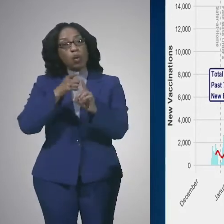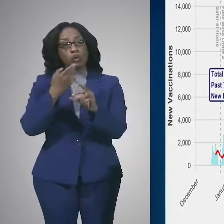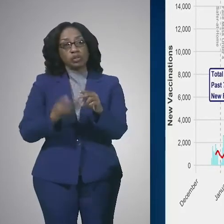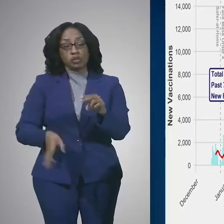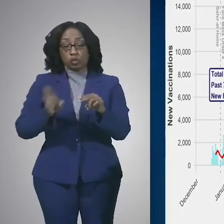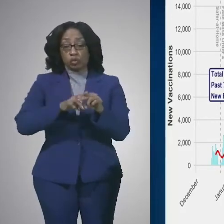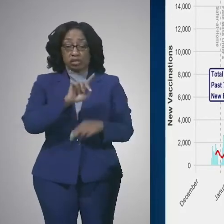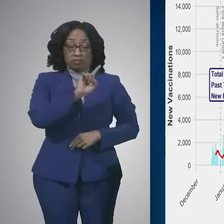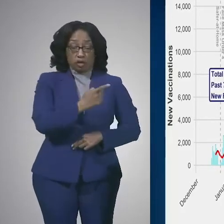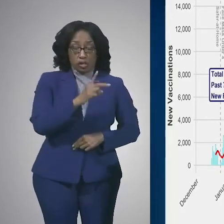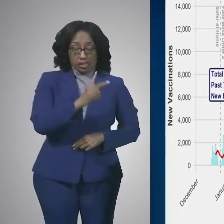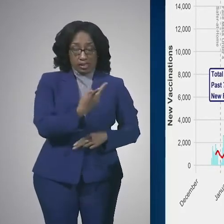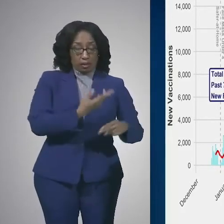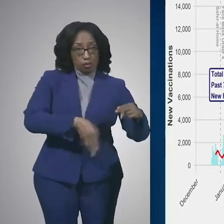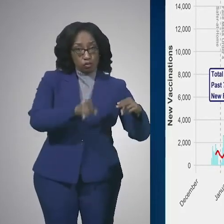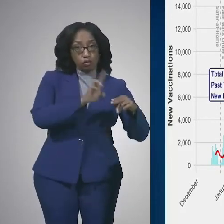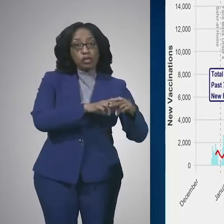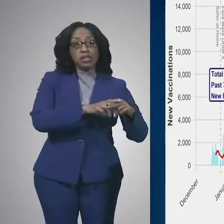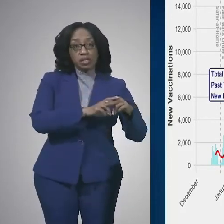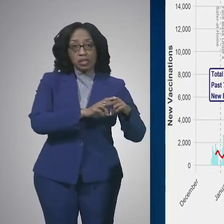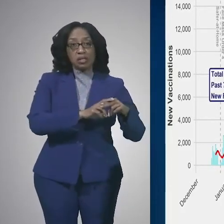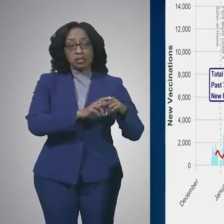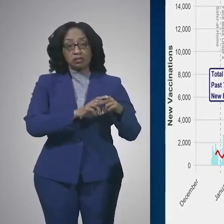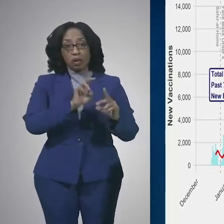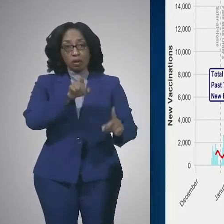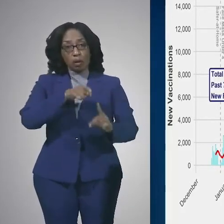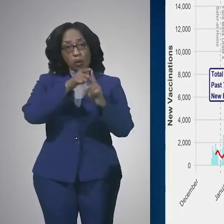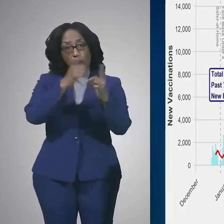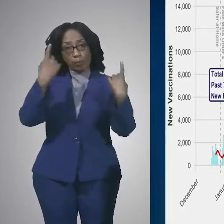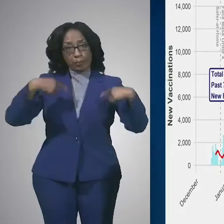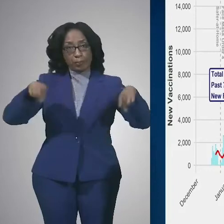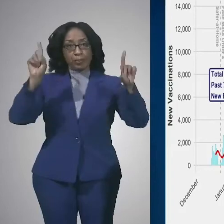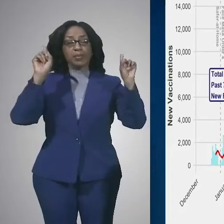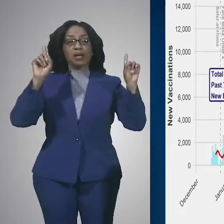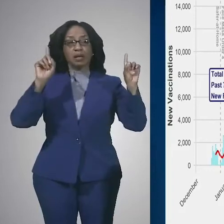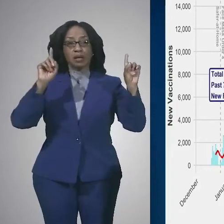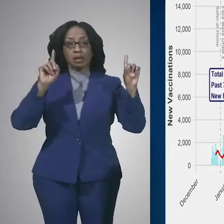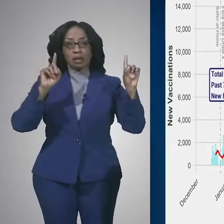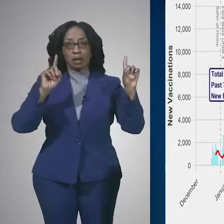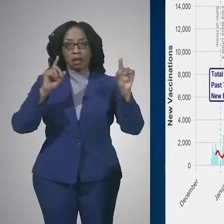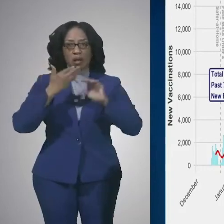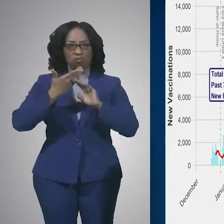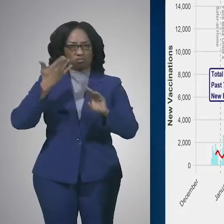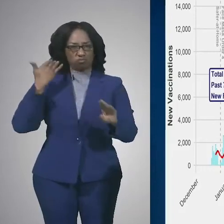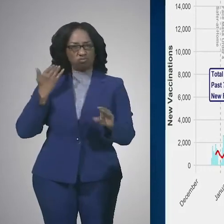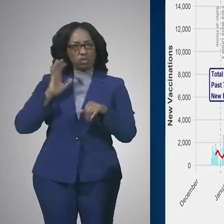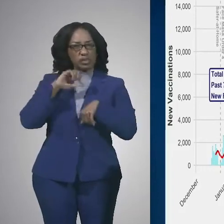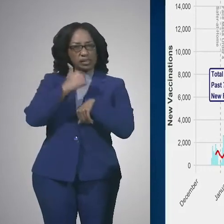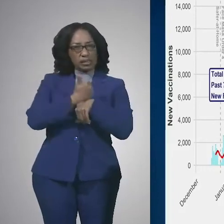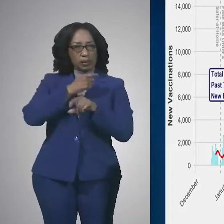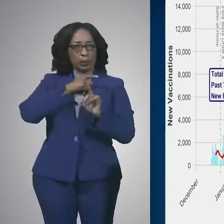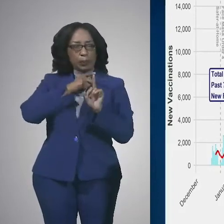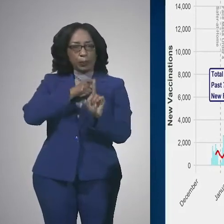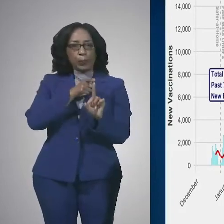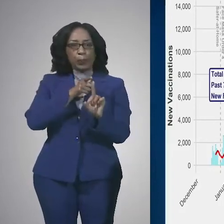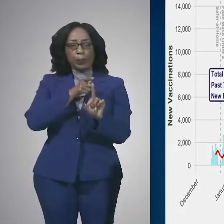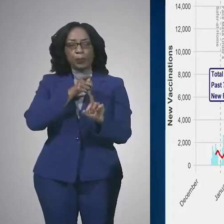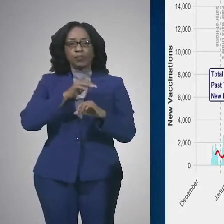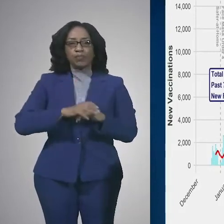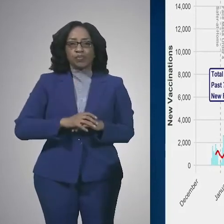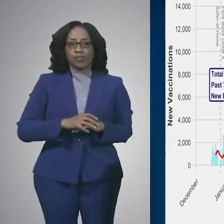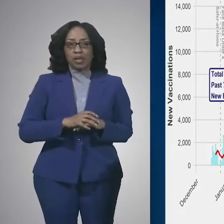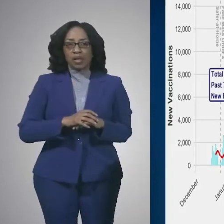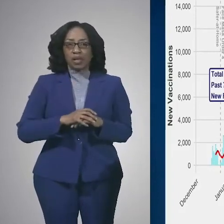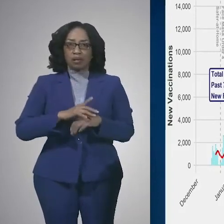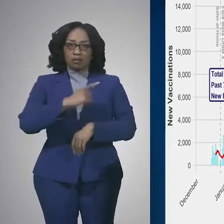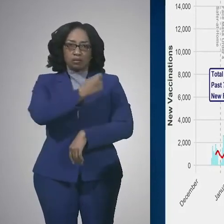1st and 2nd doses in order to meet our vaccination goal, which was set at the beginning of the pandemic and at the beginning of the